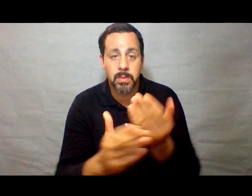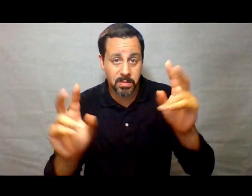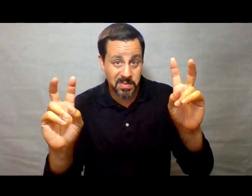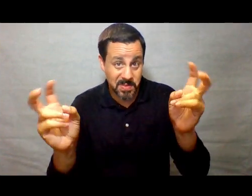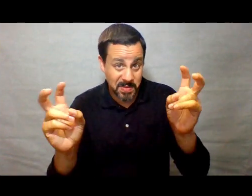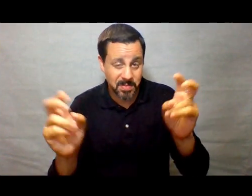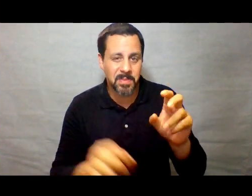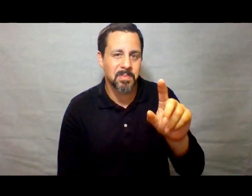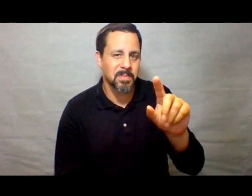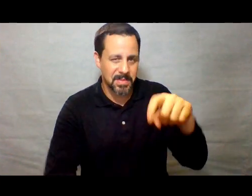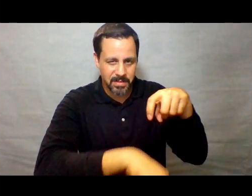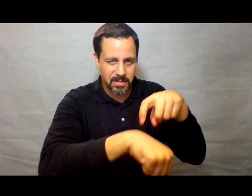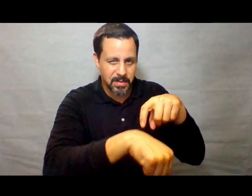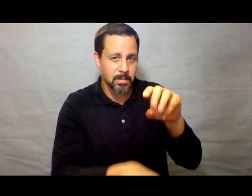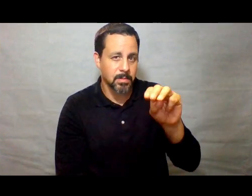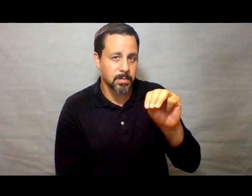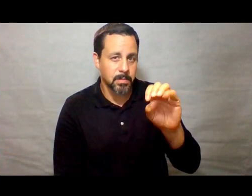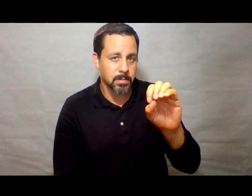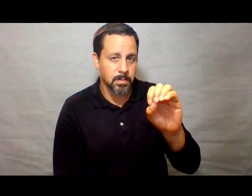Great?